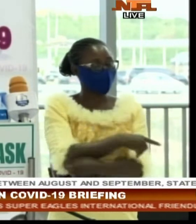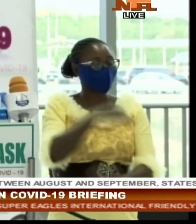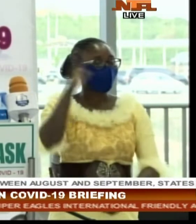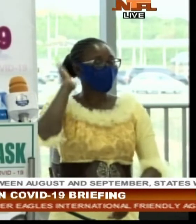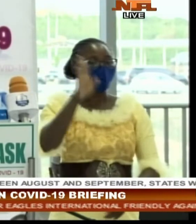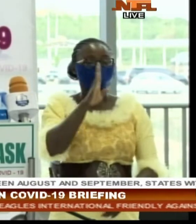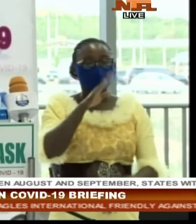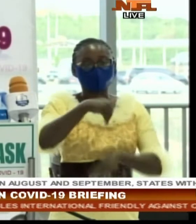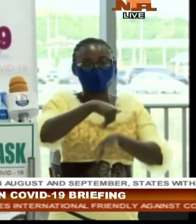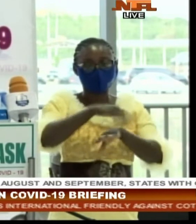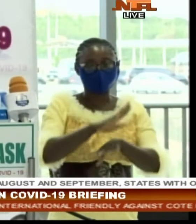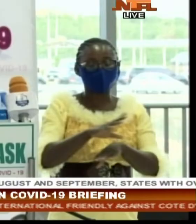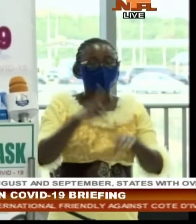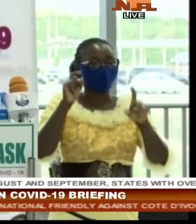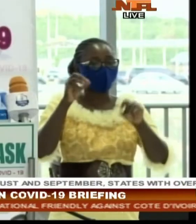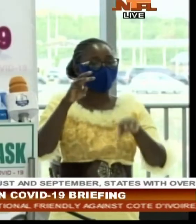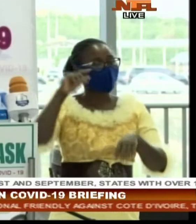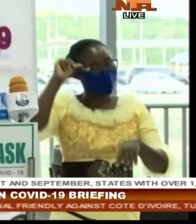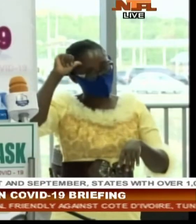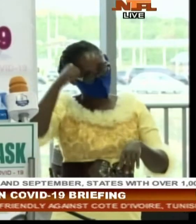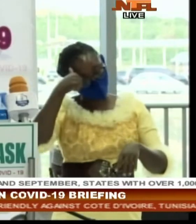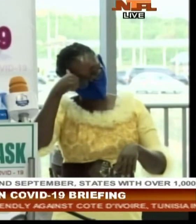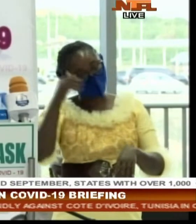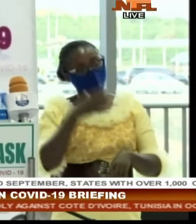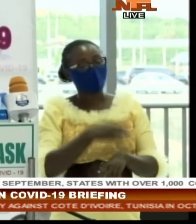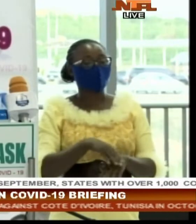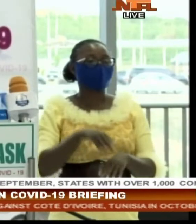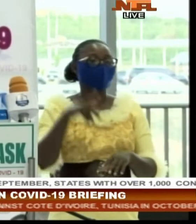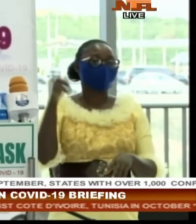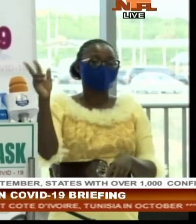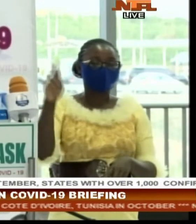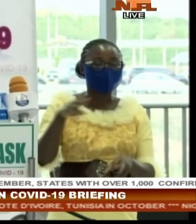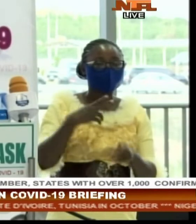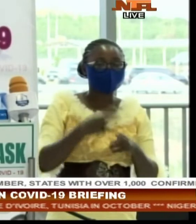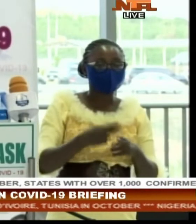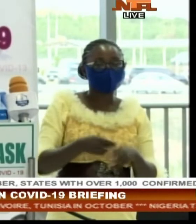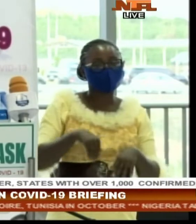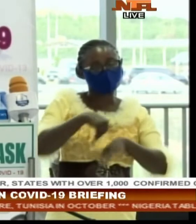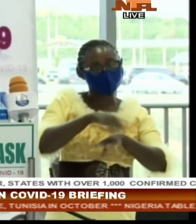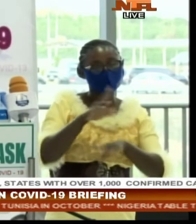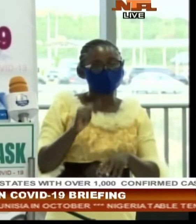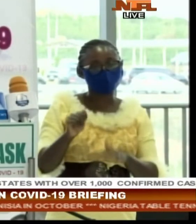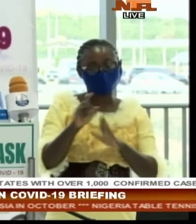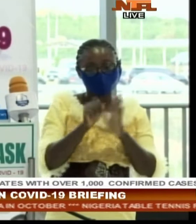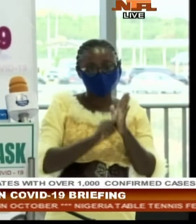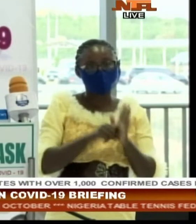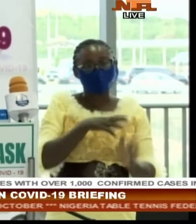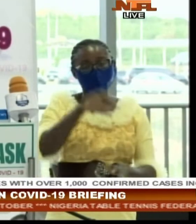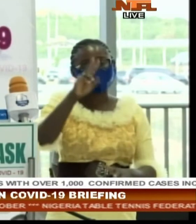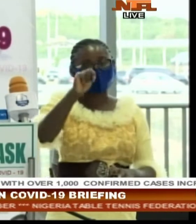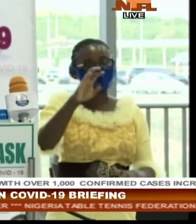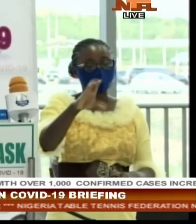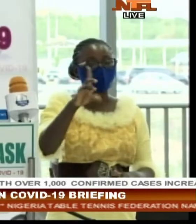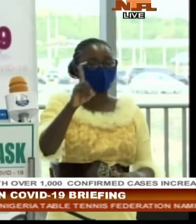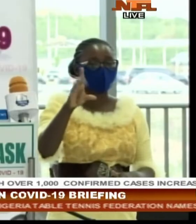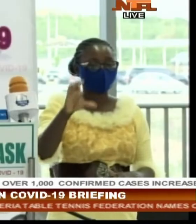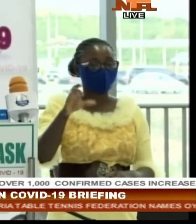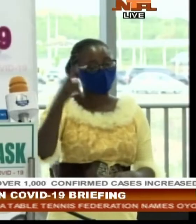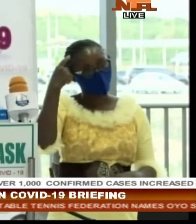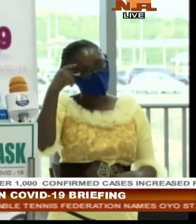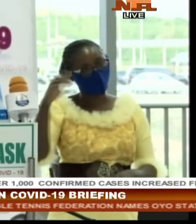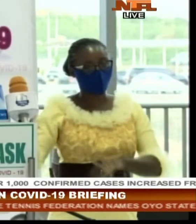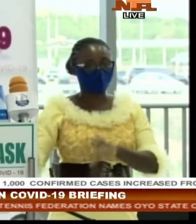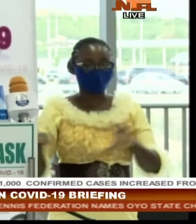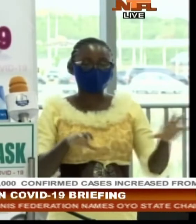sent text reminders and their details forwarded to State Public Health Department teams and NCDC for active